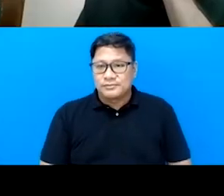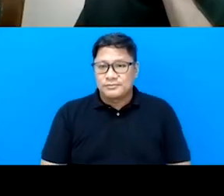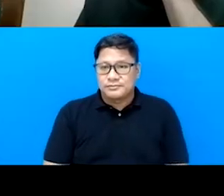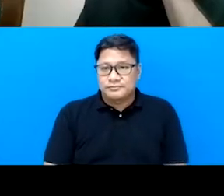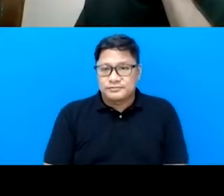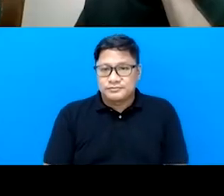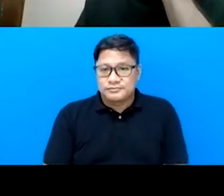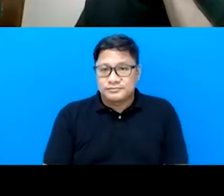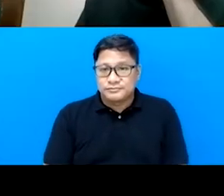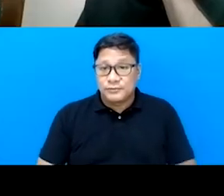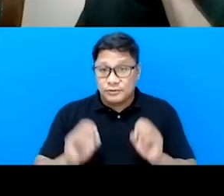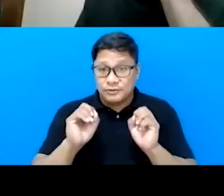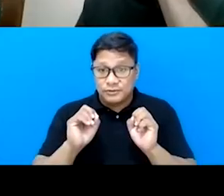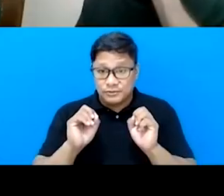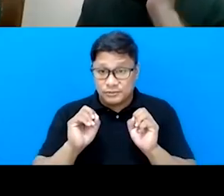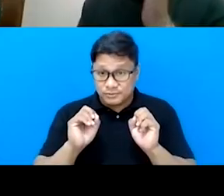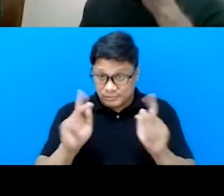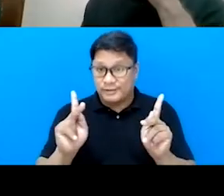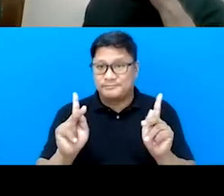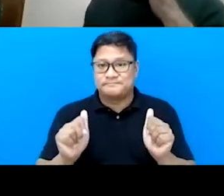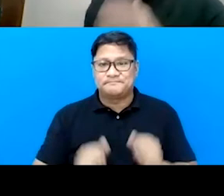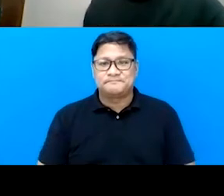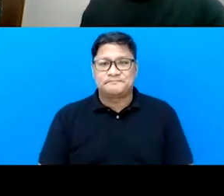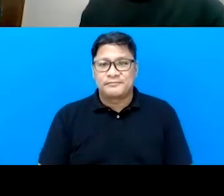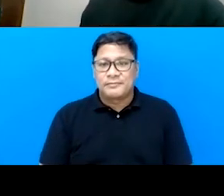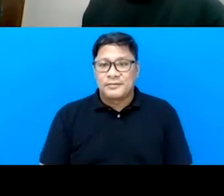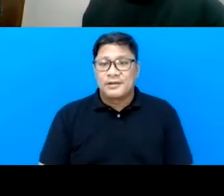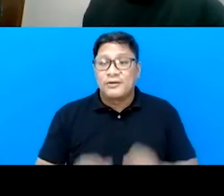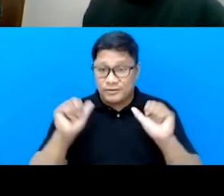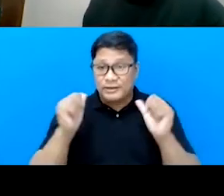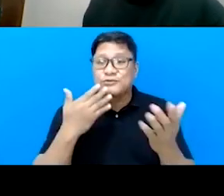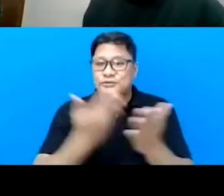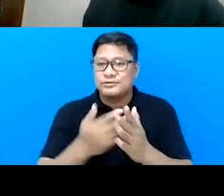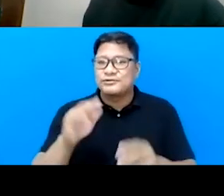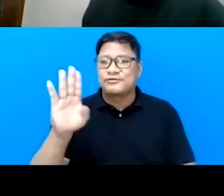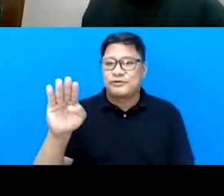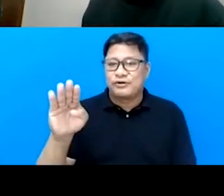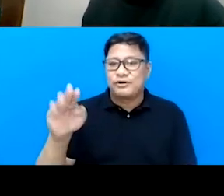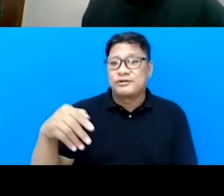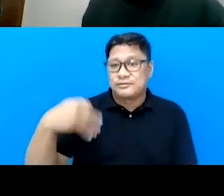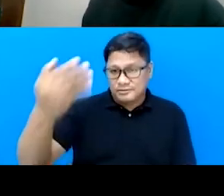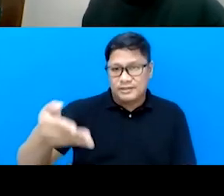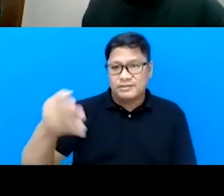Okay. Okay. All right, good. Let's go 14.